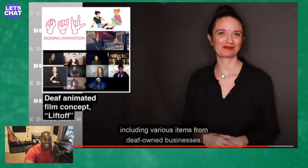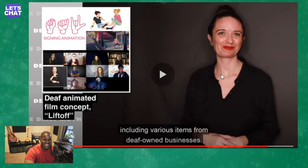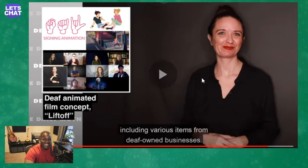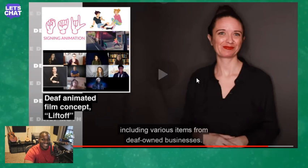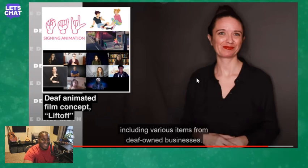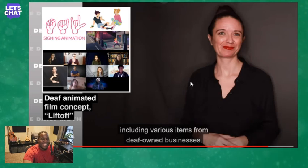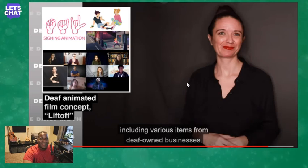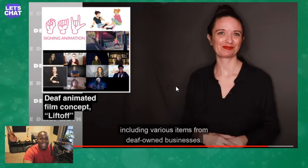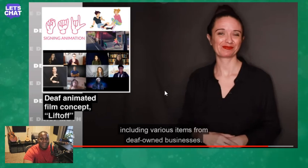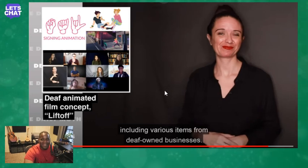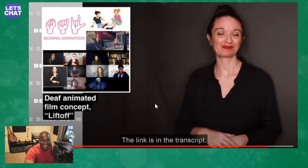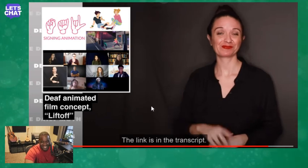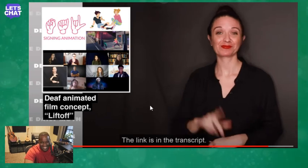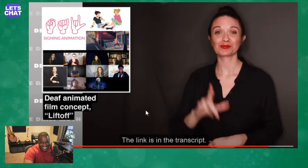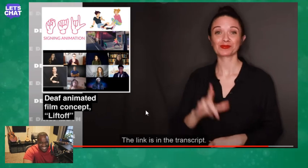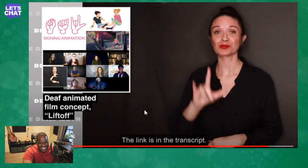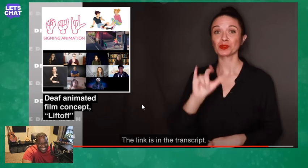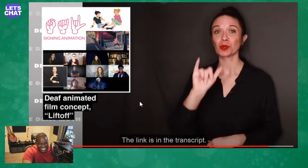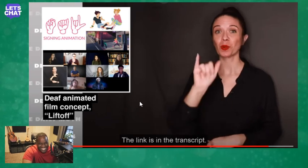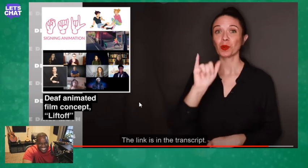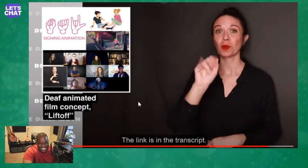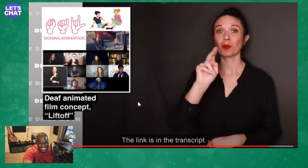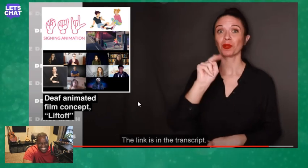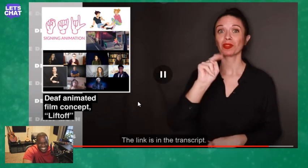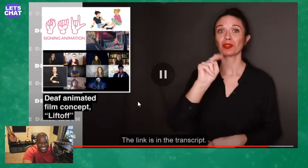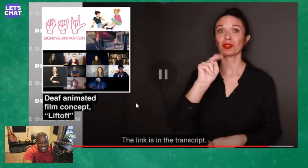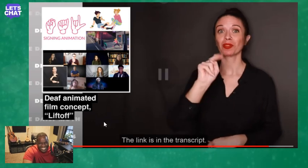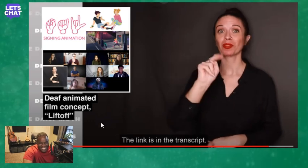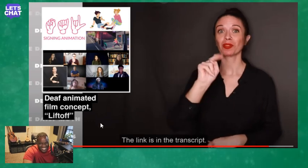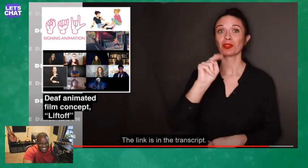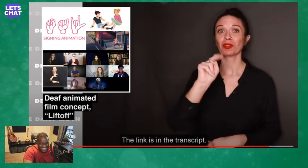okay. That never happened.